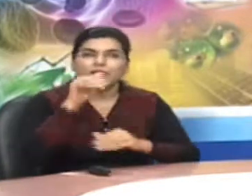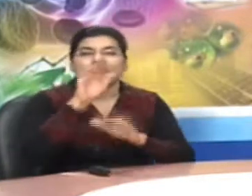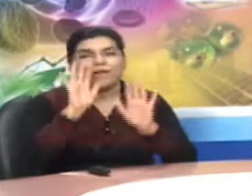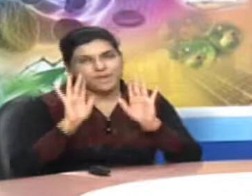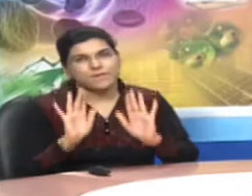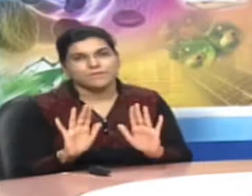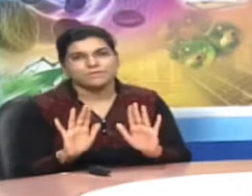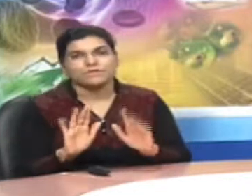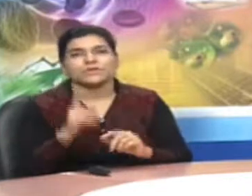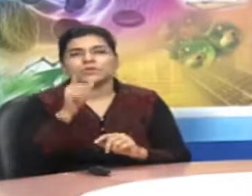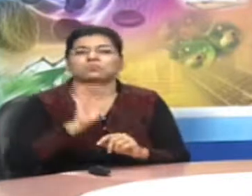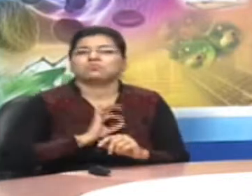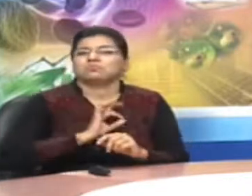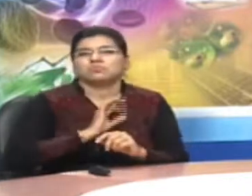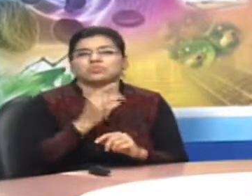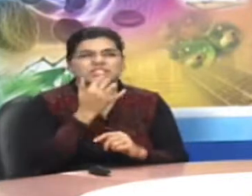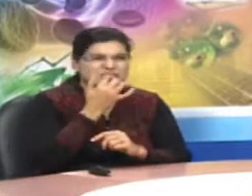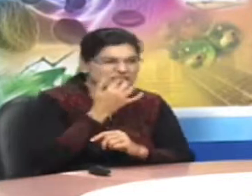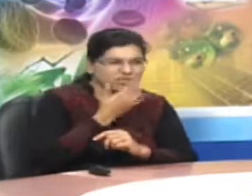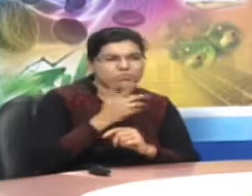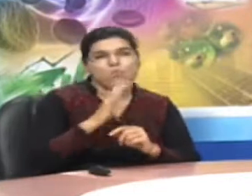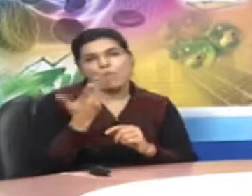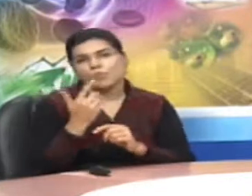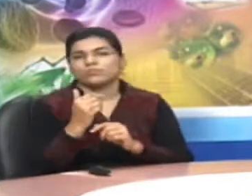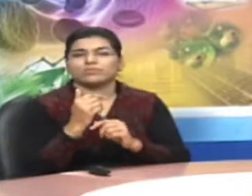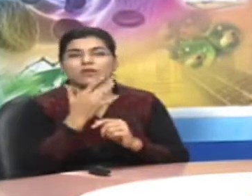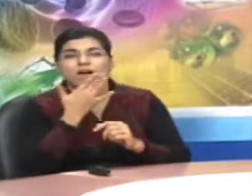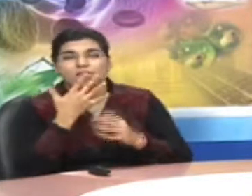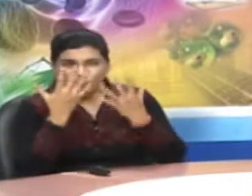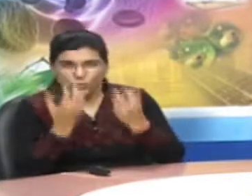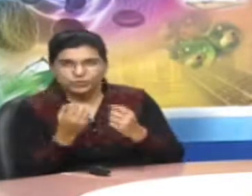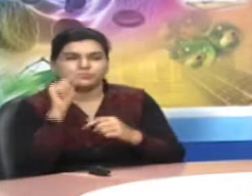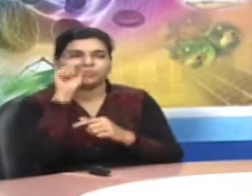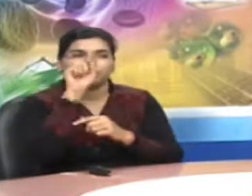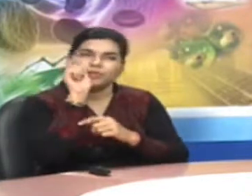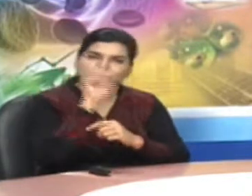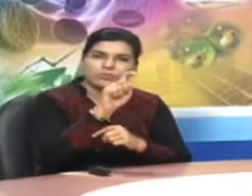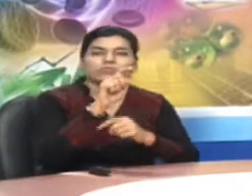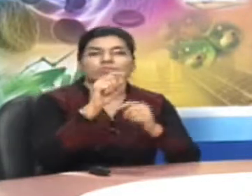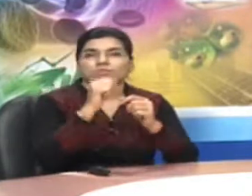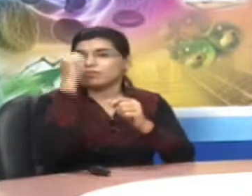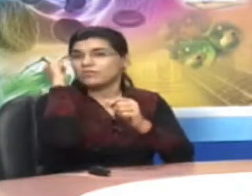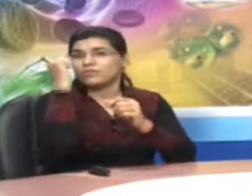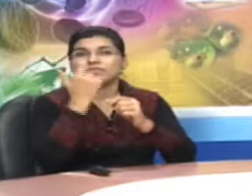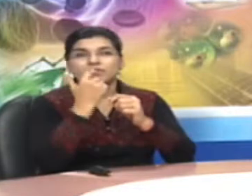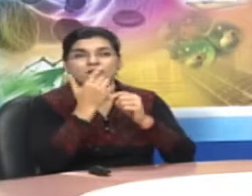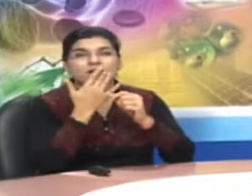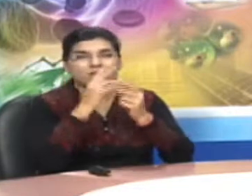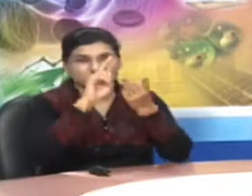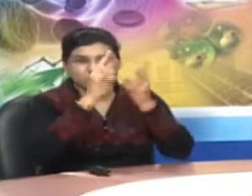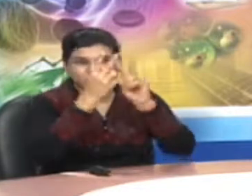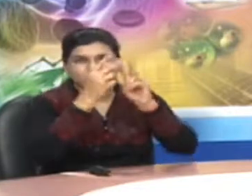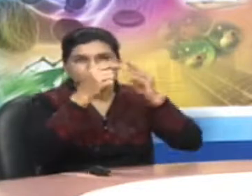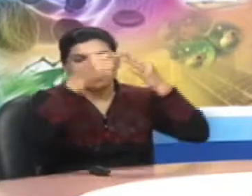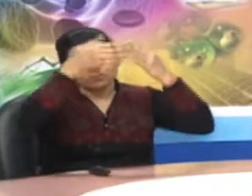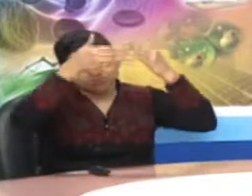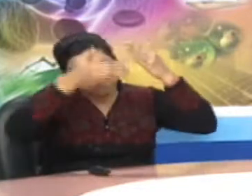to your PowerPoint presentations. If you want white background or if you want more